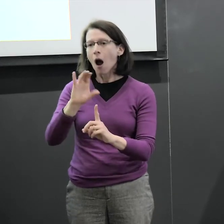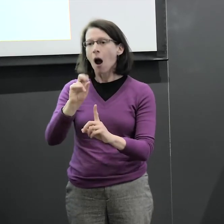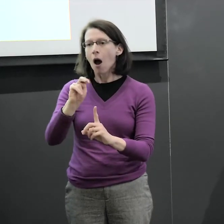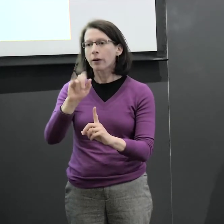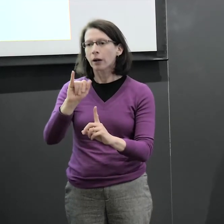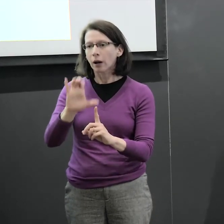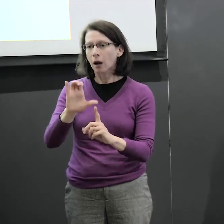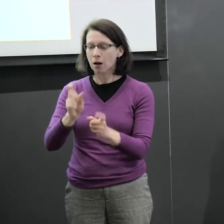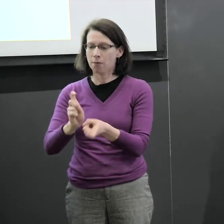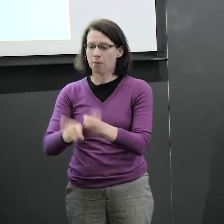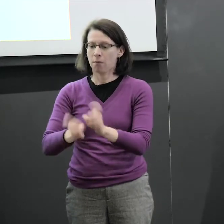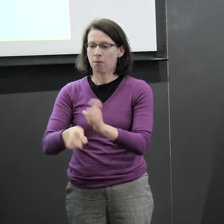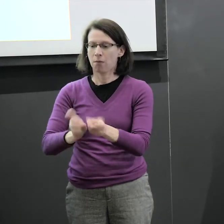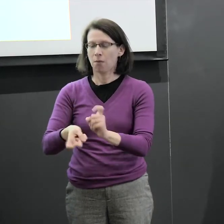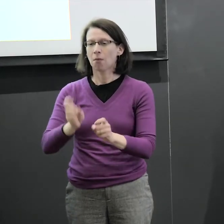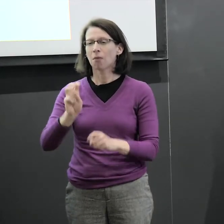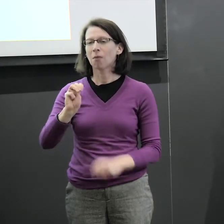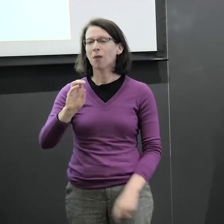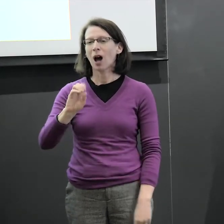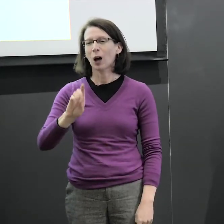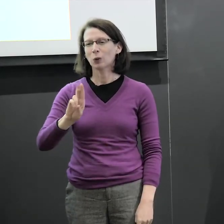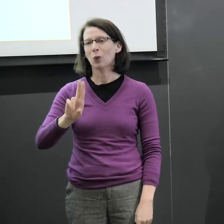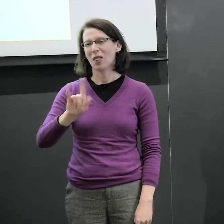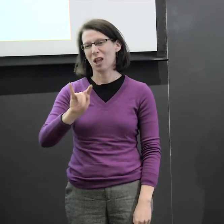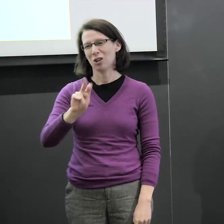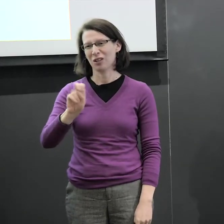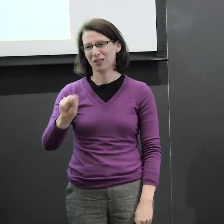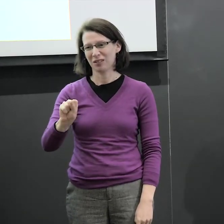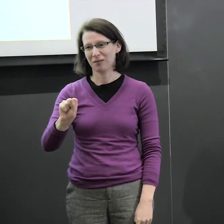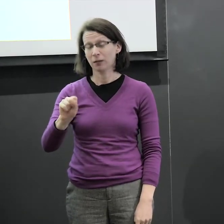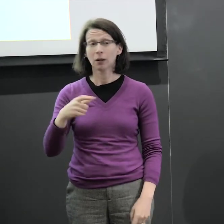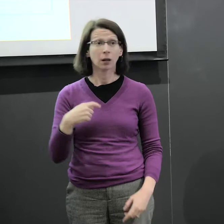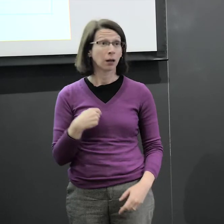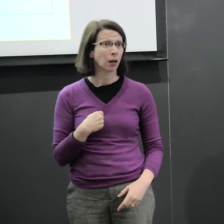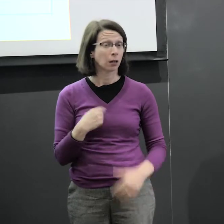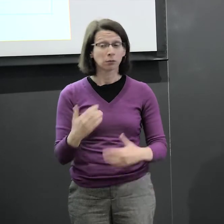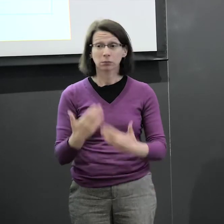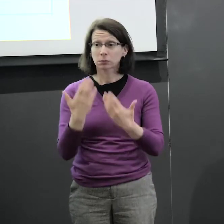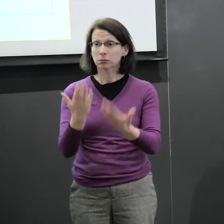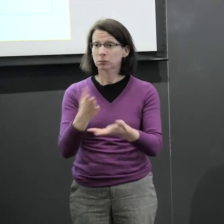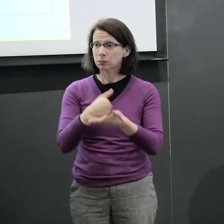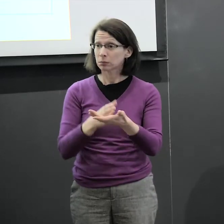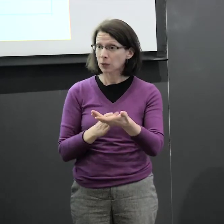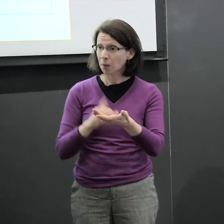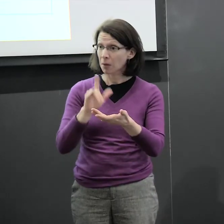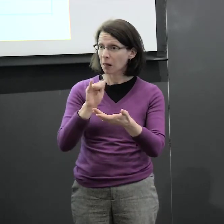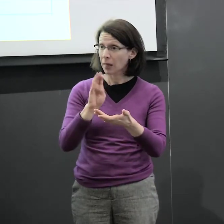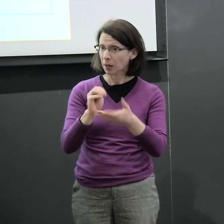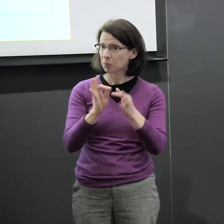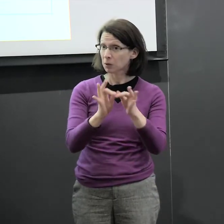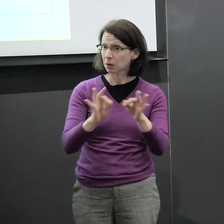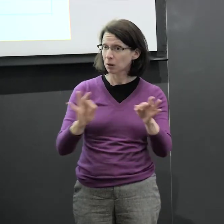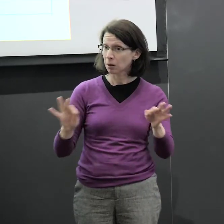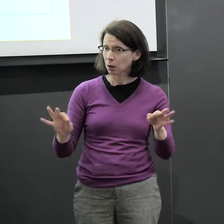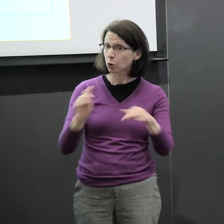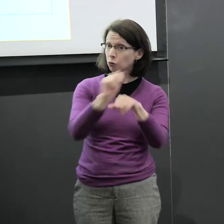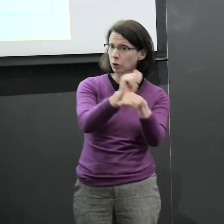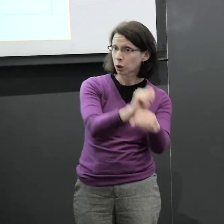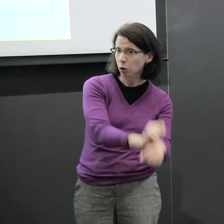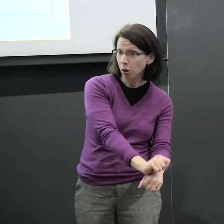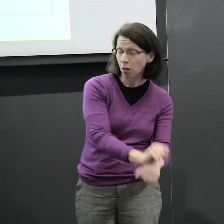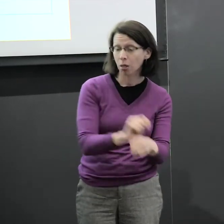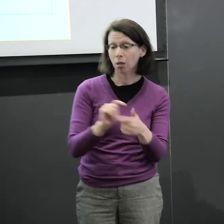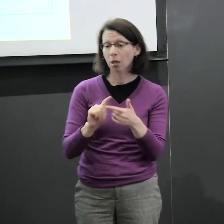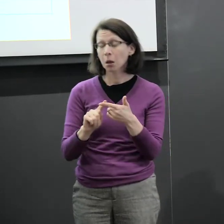So, here are the claims I will be making. Some are traditional, some are more recent, and some are